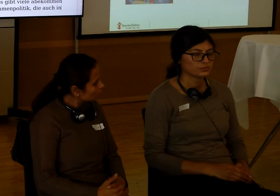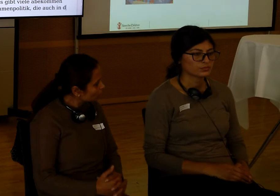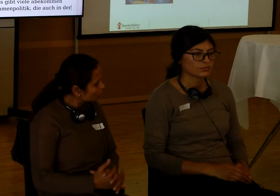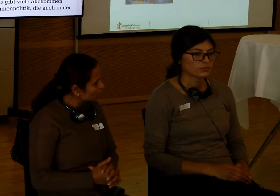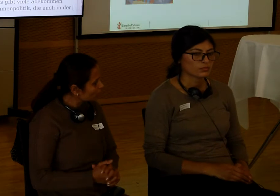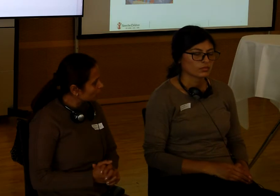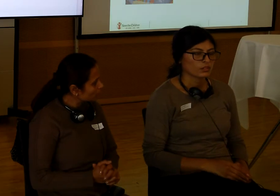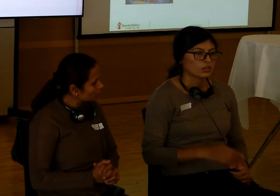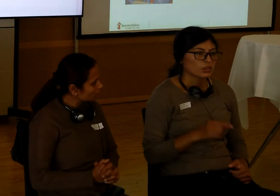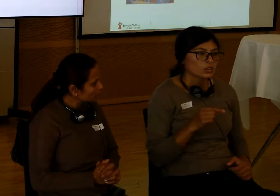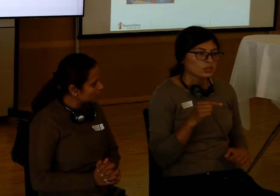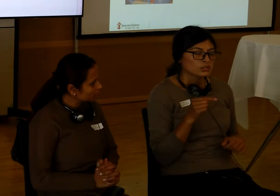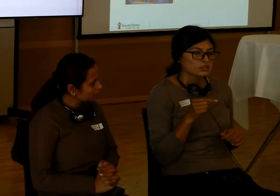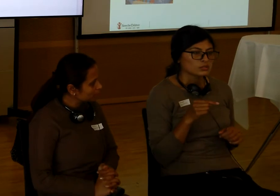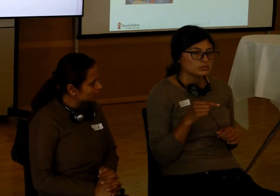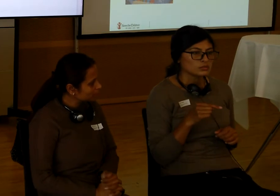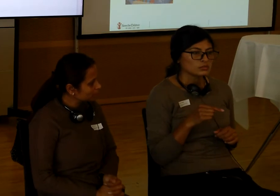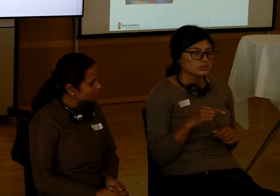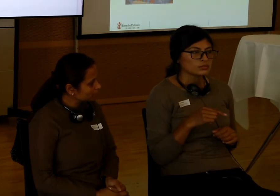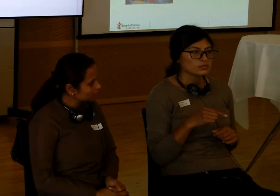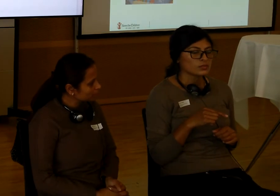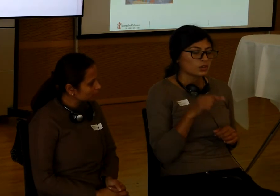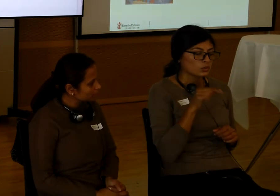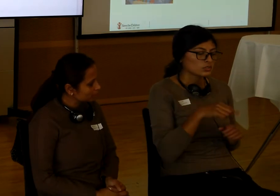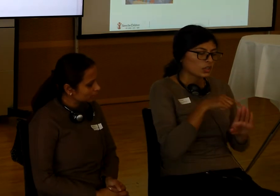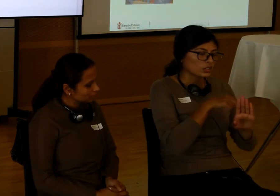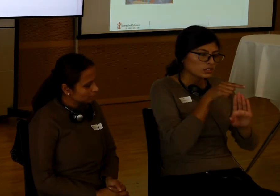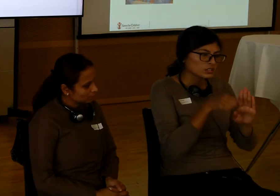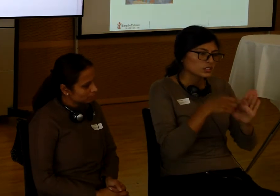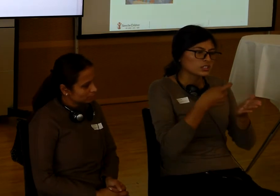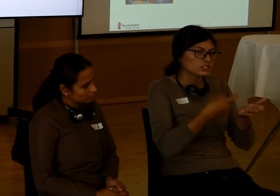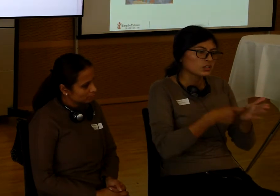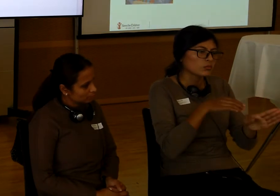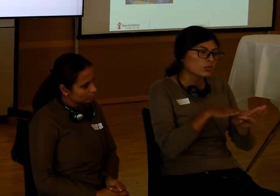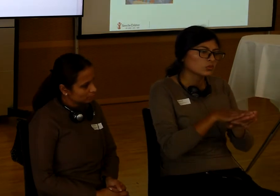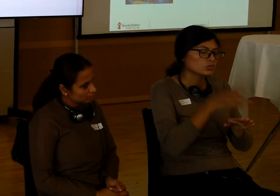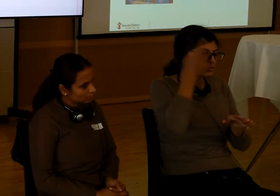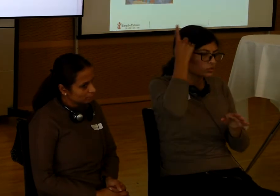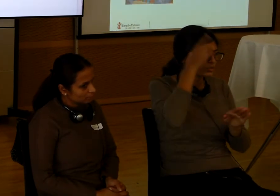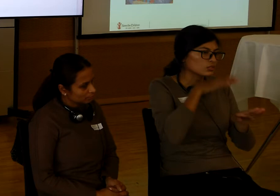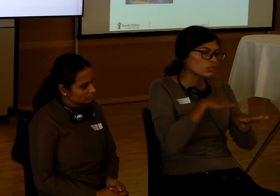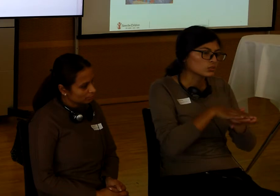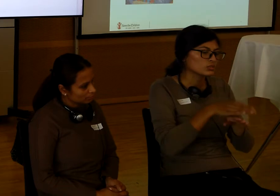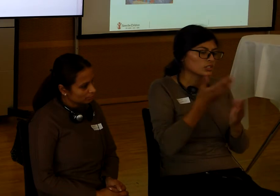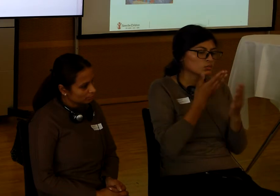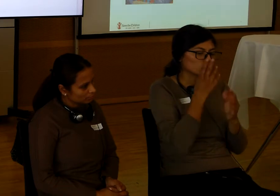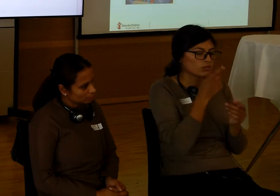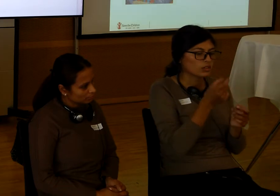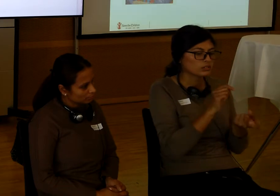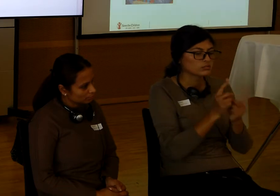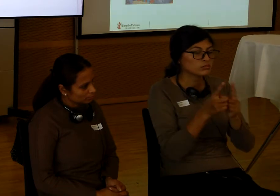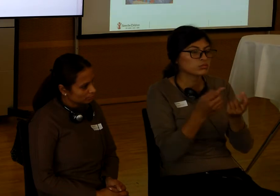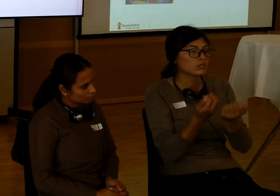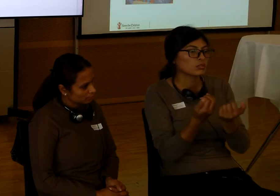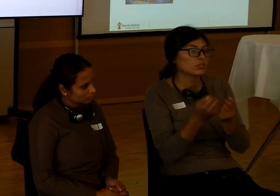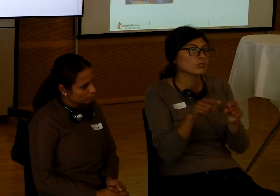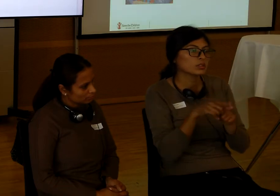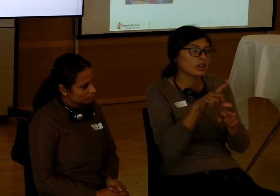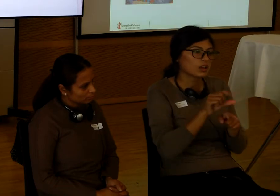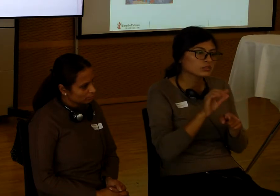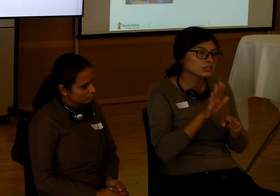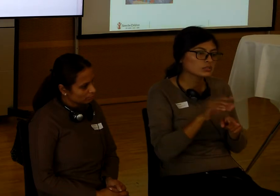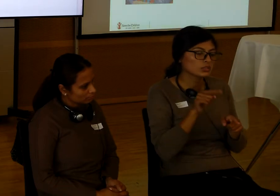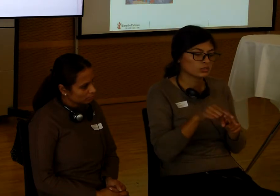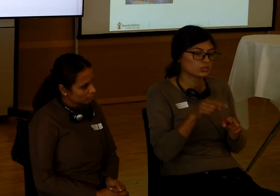It often requires to change the policies, practices, and cultures in schools so that they can respond to